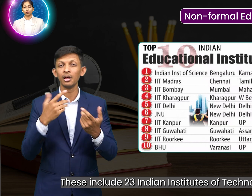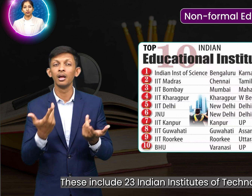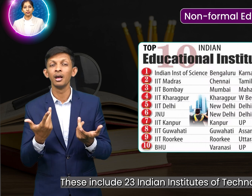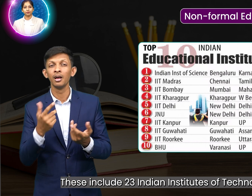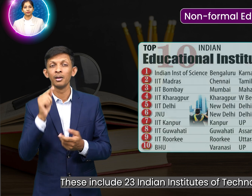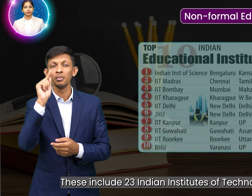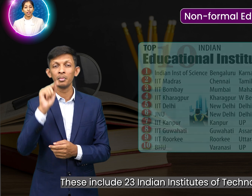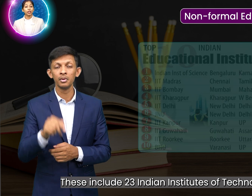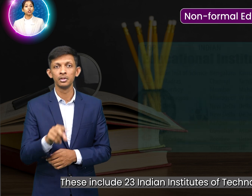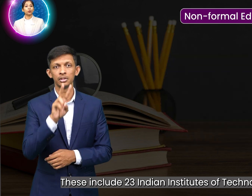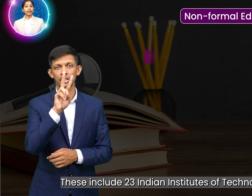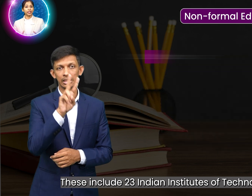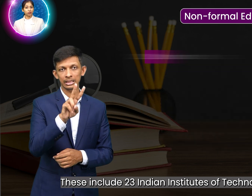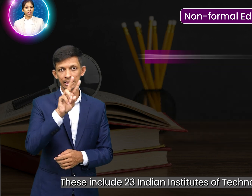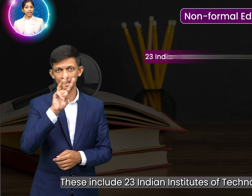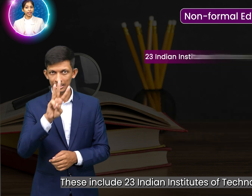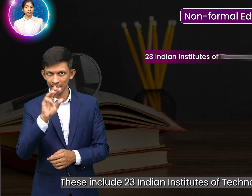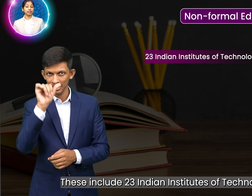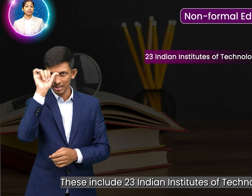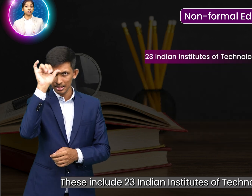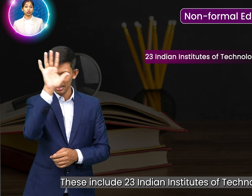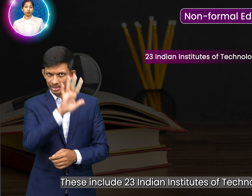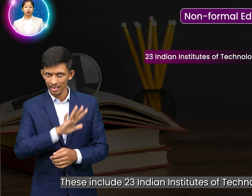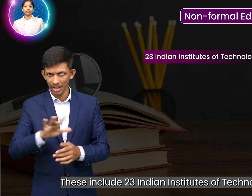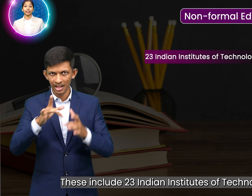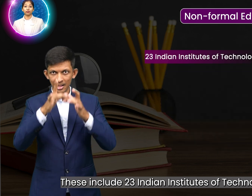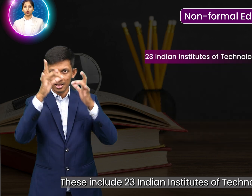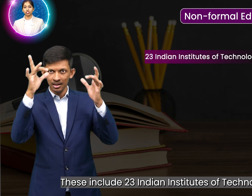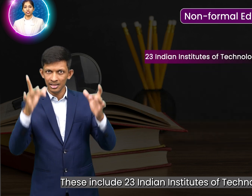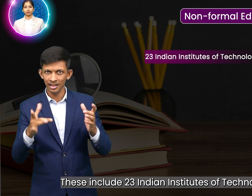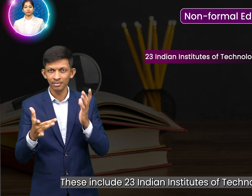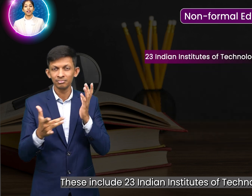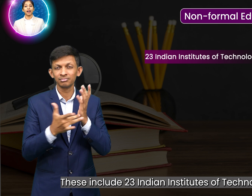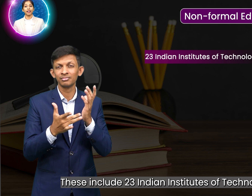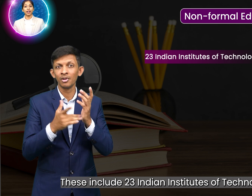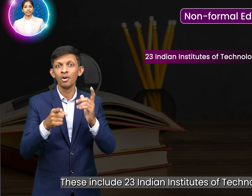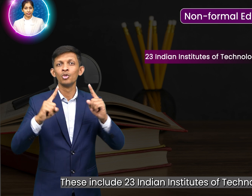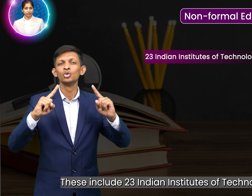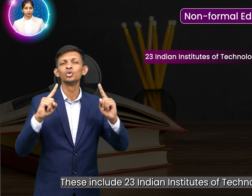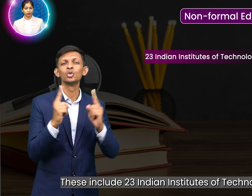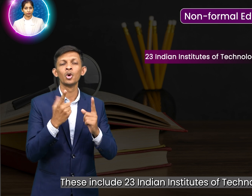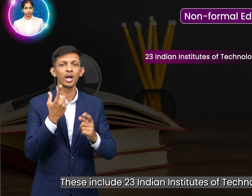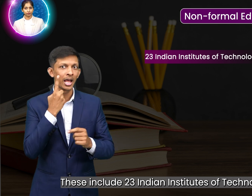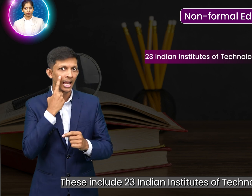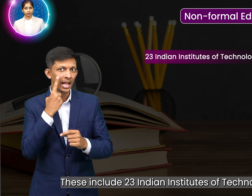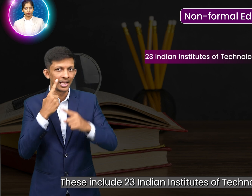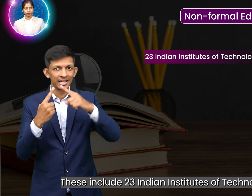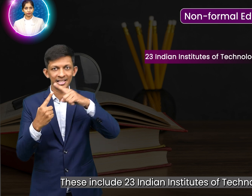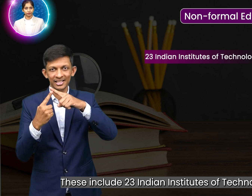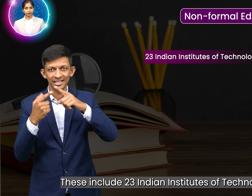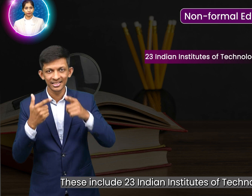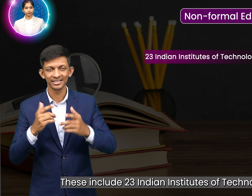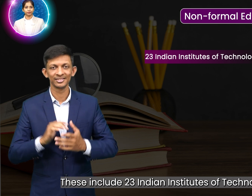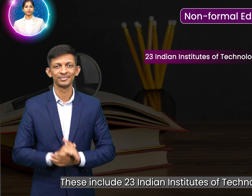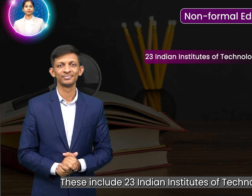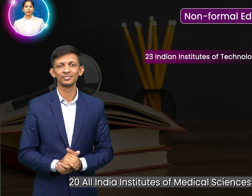These include 23 Indian Institutes of Technology (IIT),